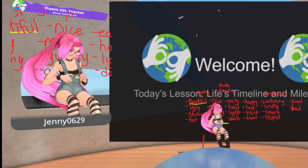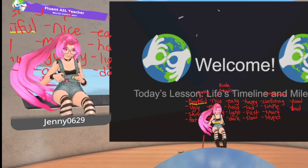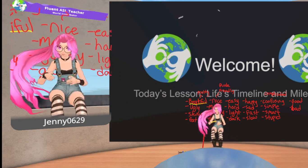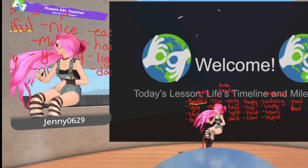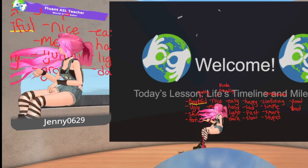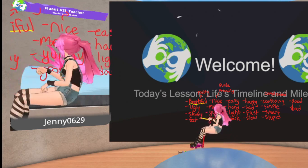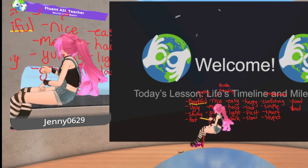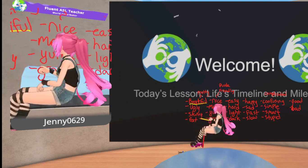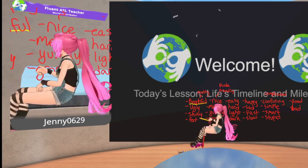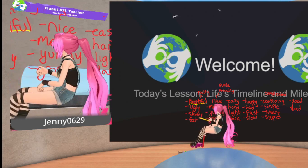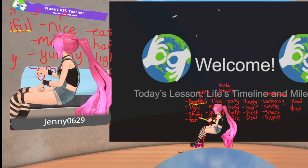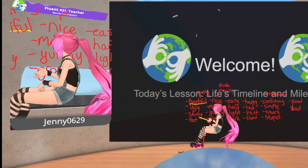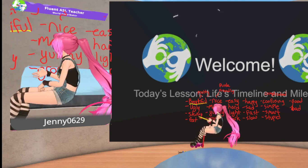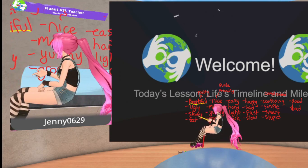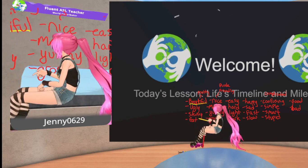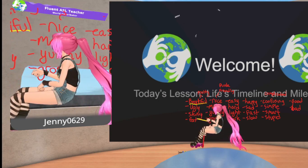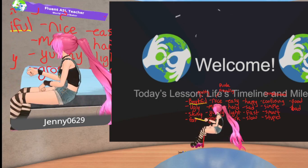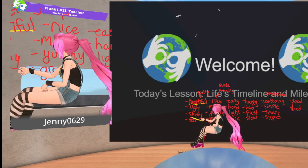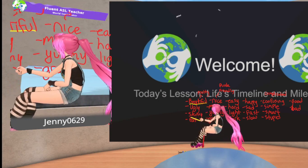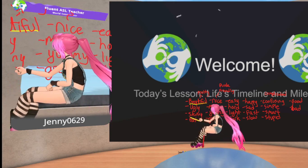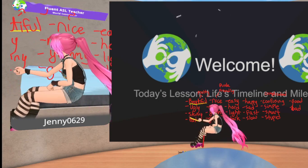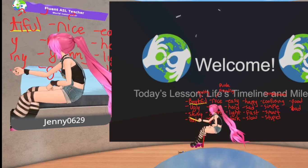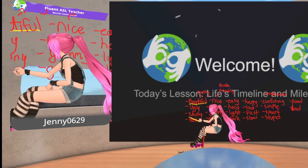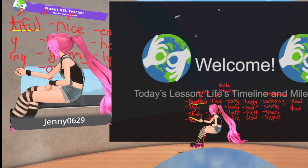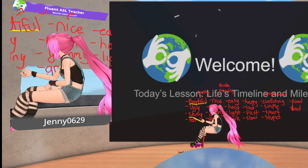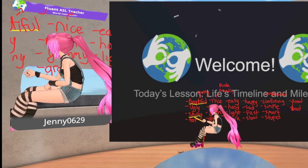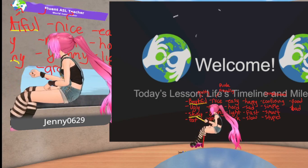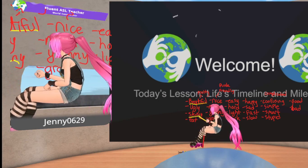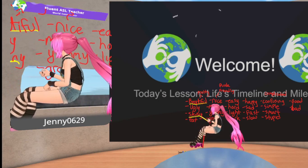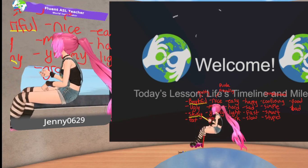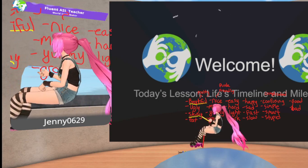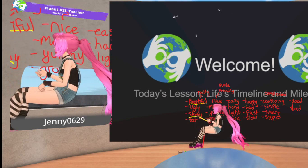Beautiful. Yes, yes, yes. What about skinny?